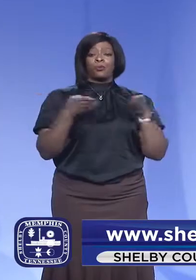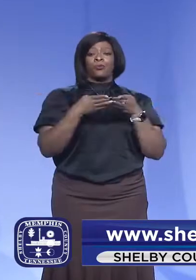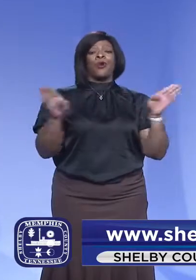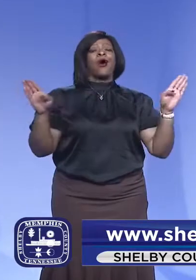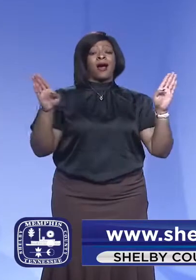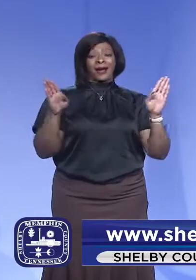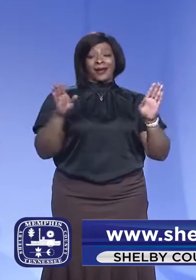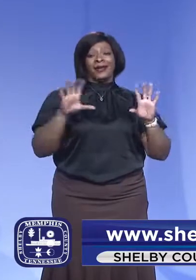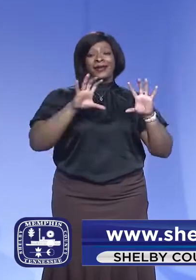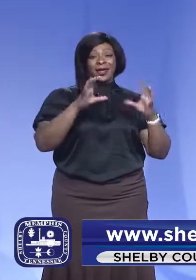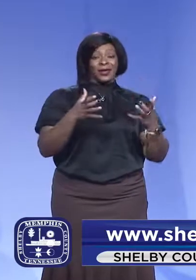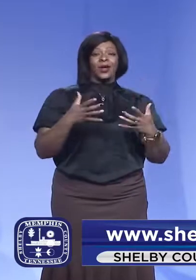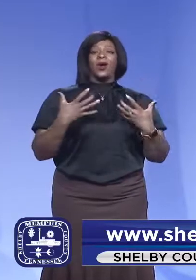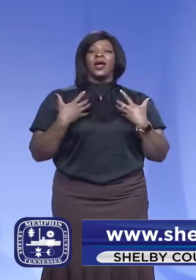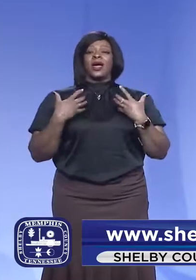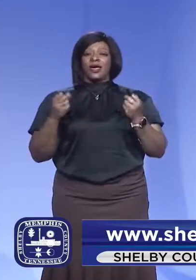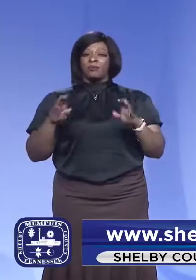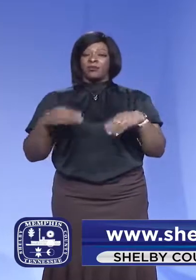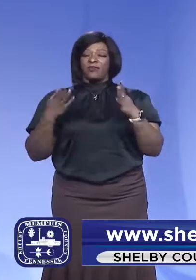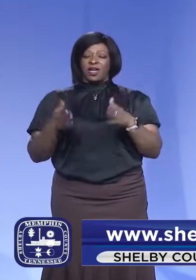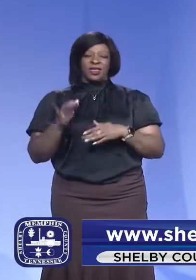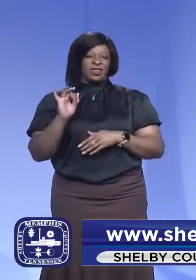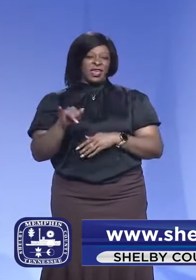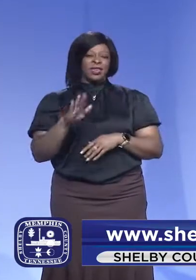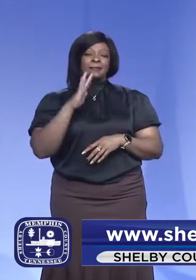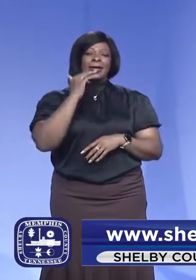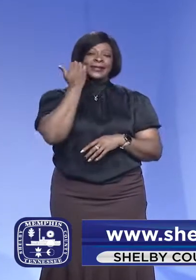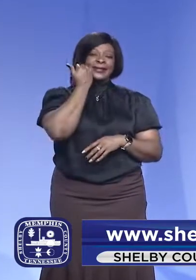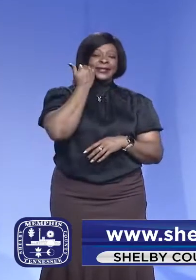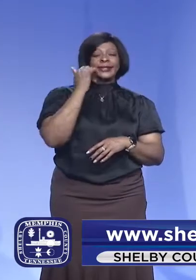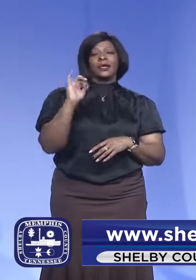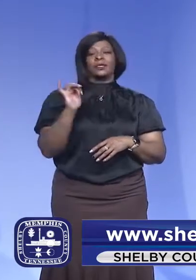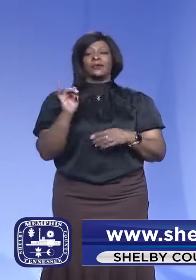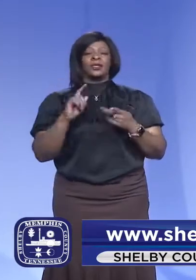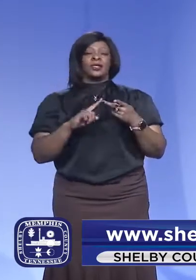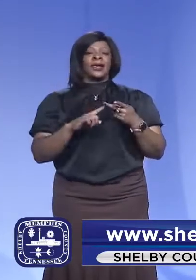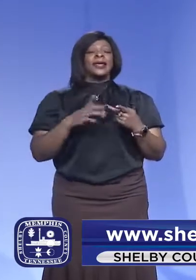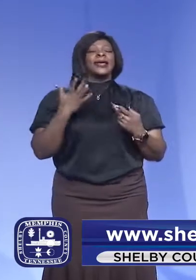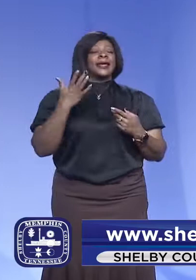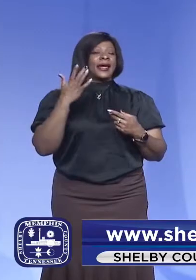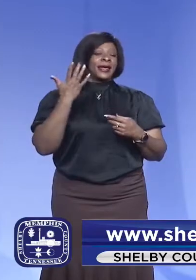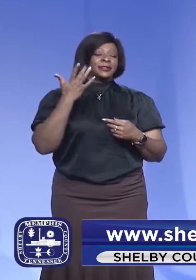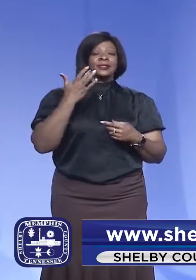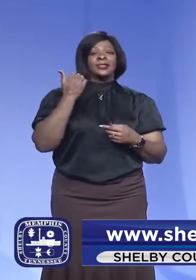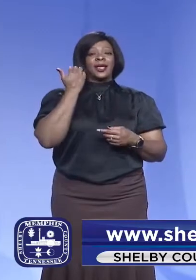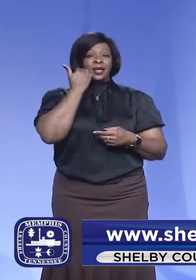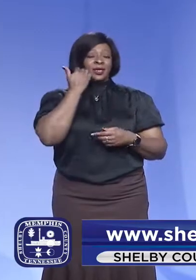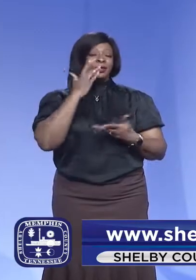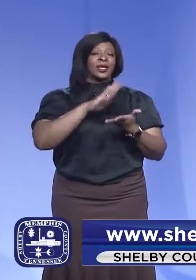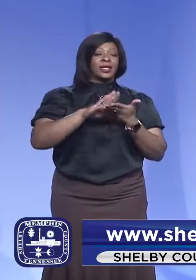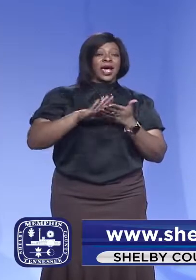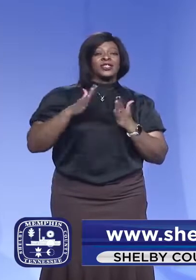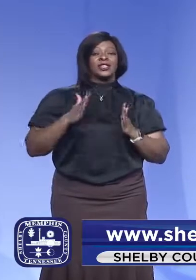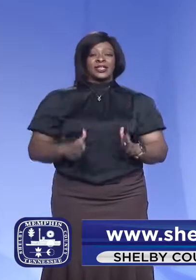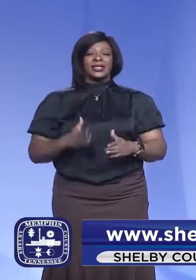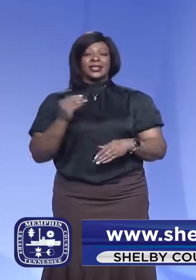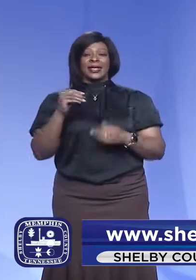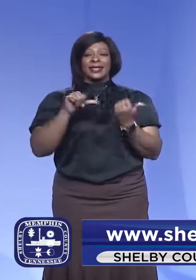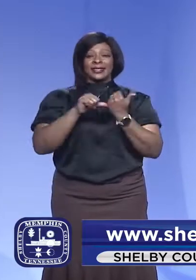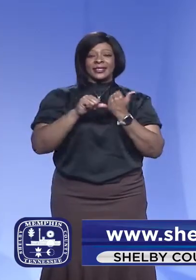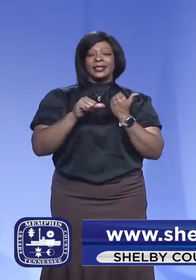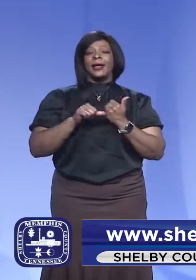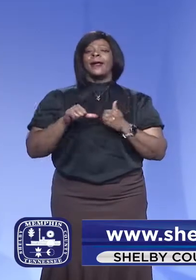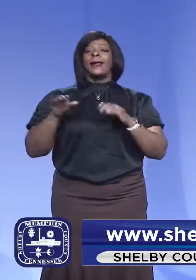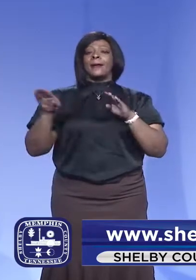category. Oral health providers, so that would be dentists as well as dental hygienists and dental assistants, and then the behavioral